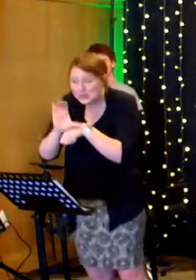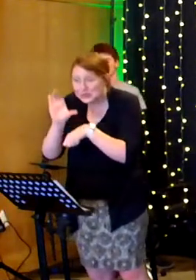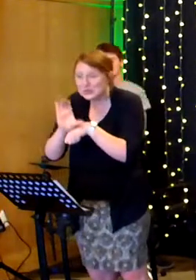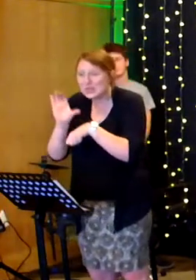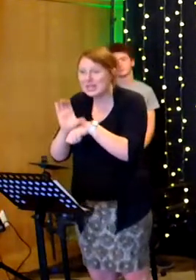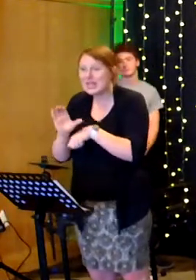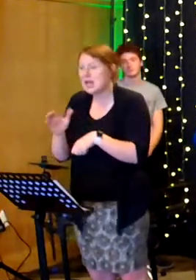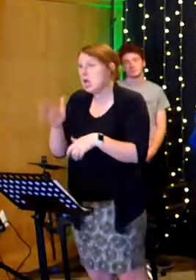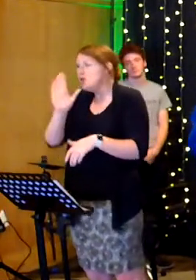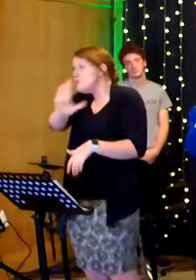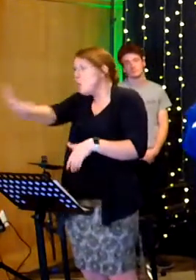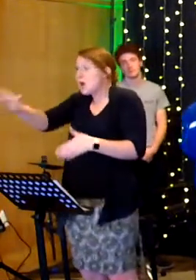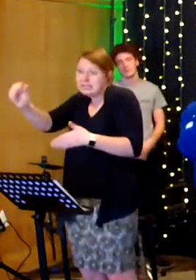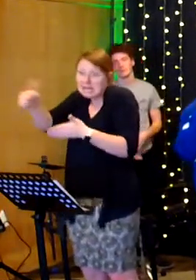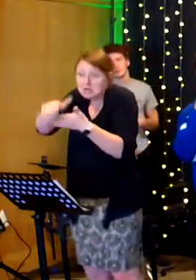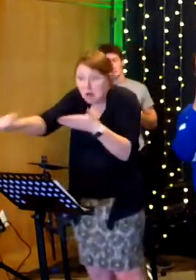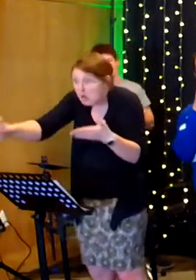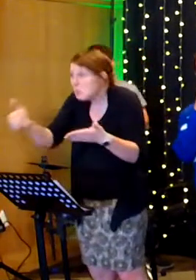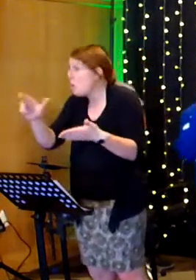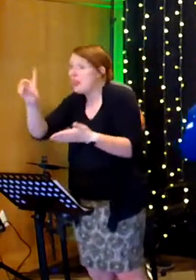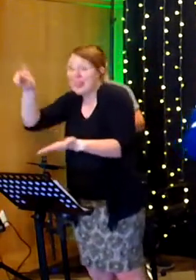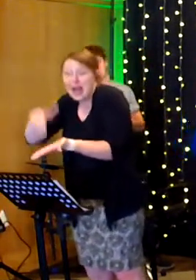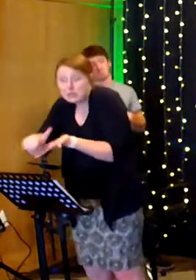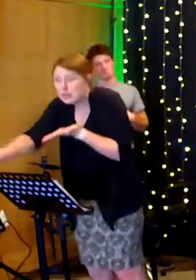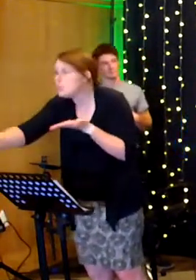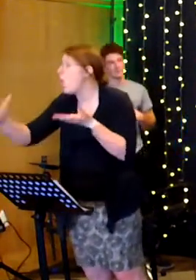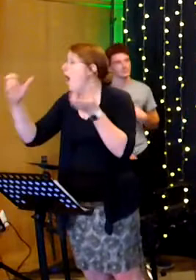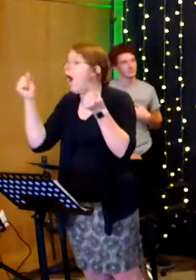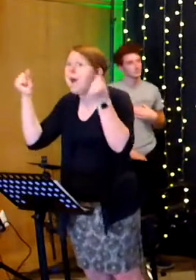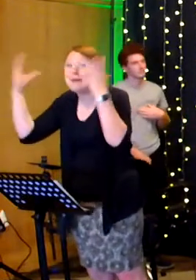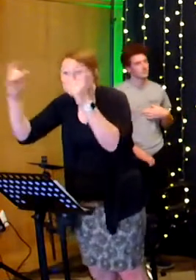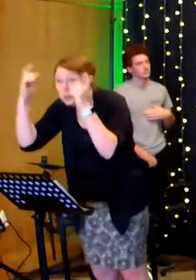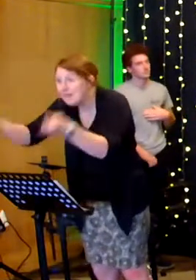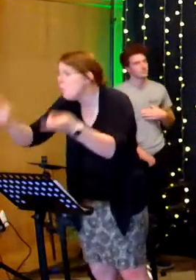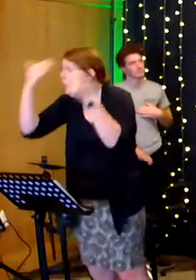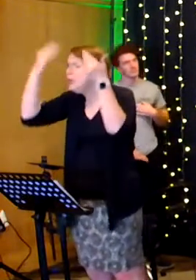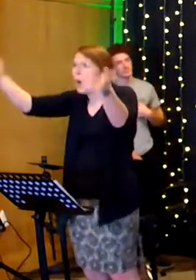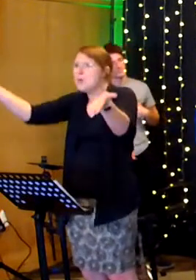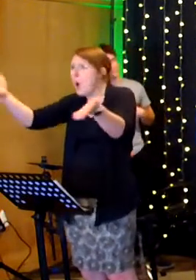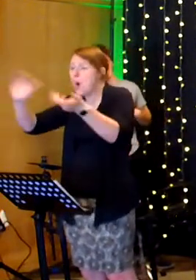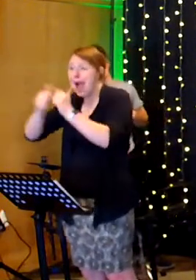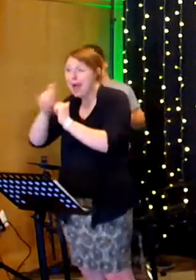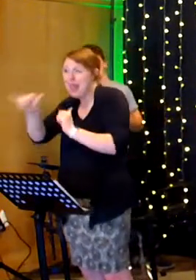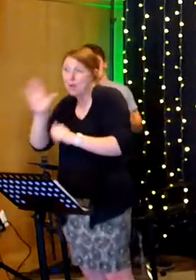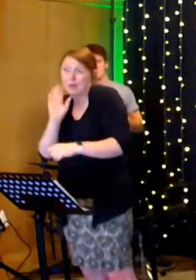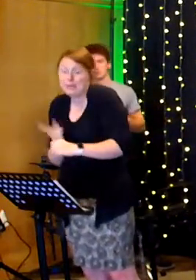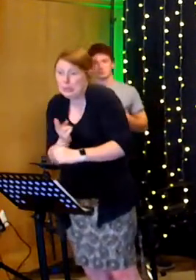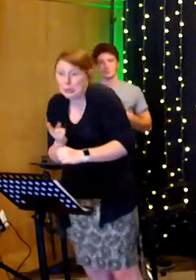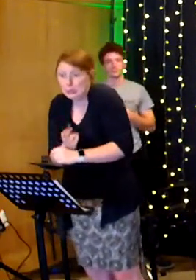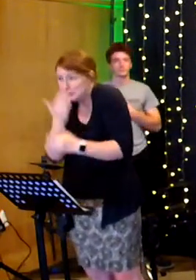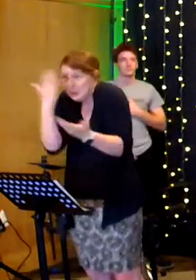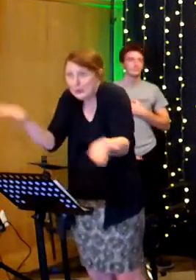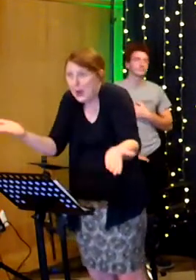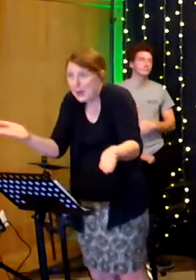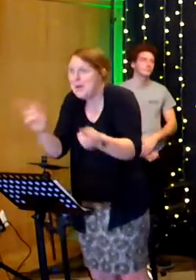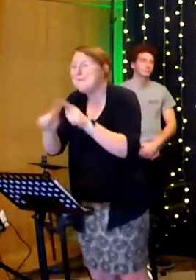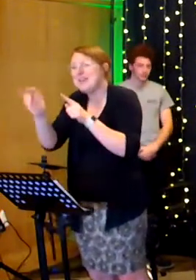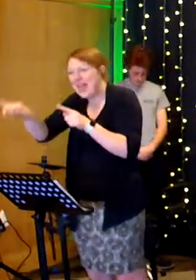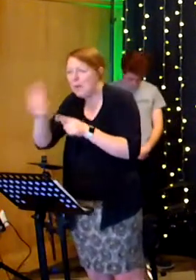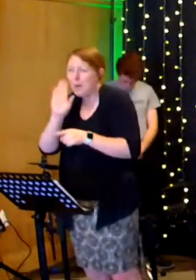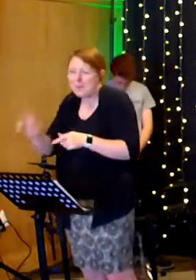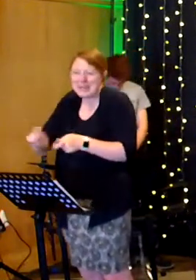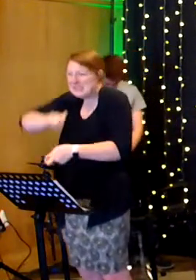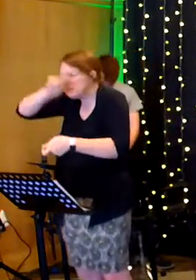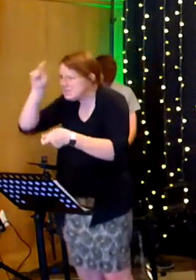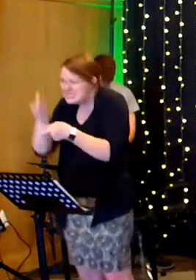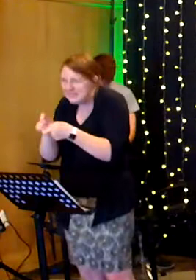your $10 or your $1,000 or whatever it is that you're putting in the offering today, how that is going to be just the right thing at